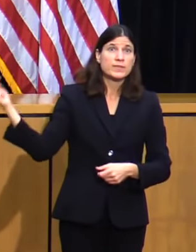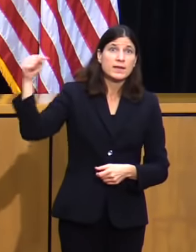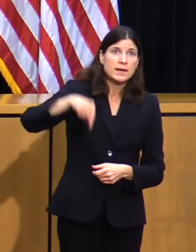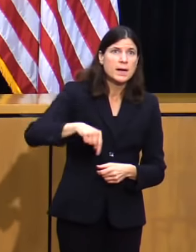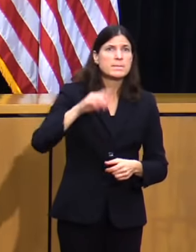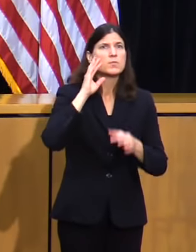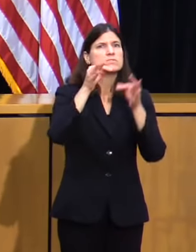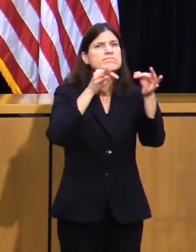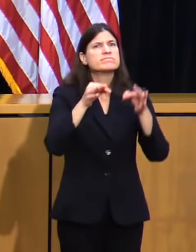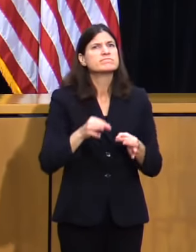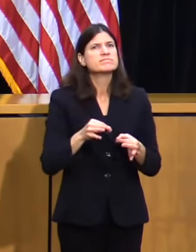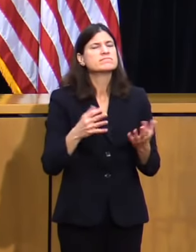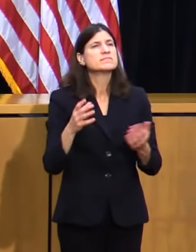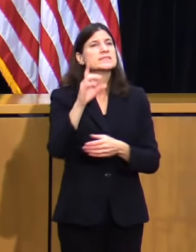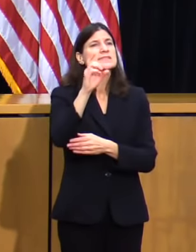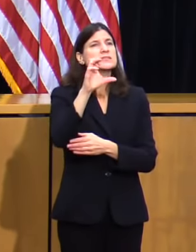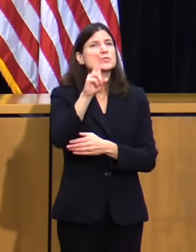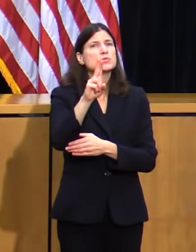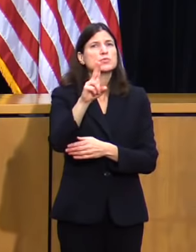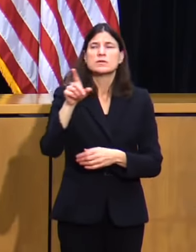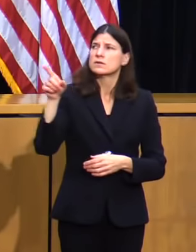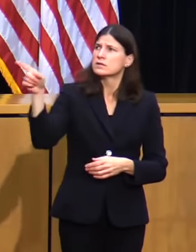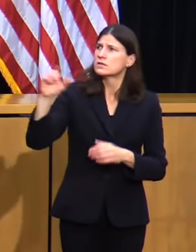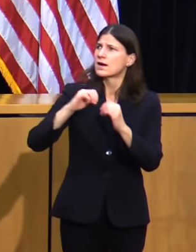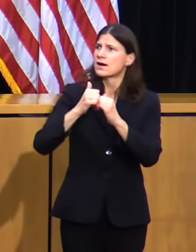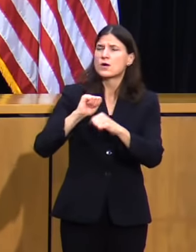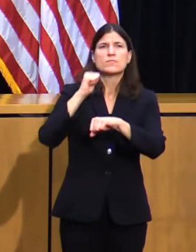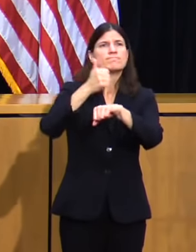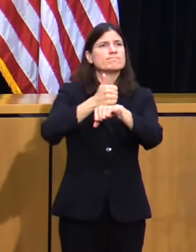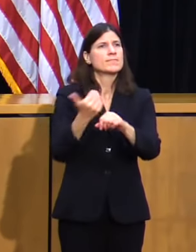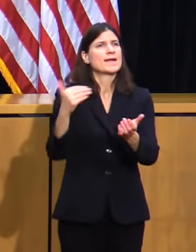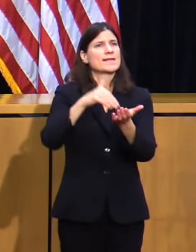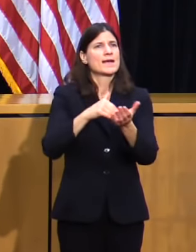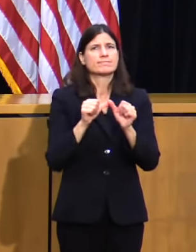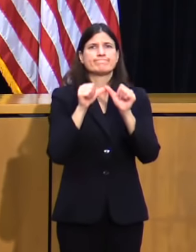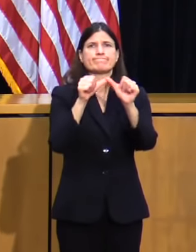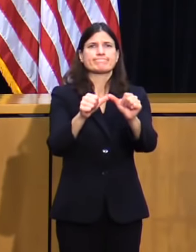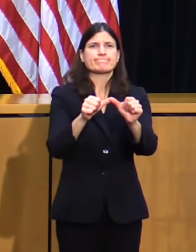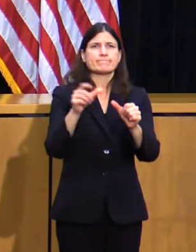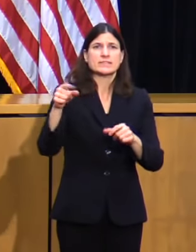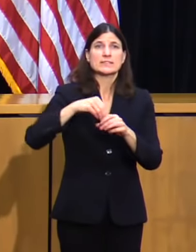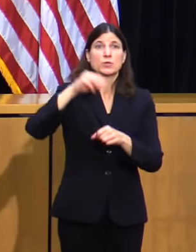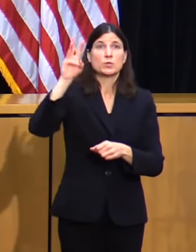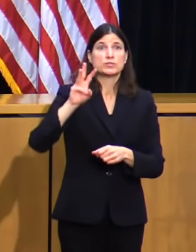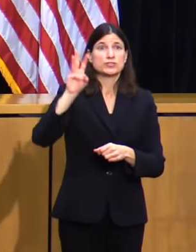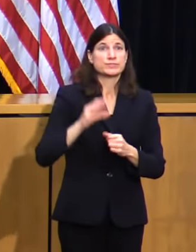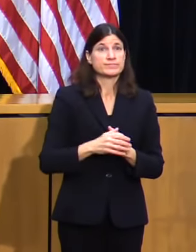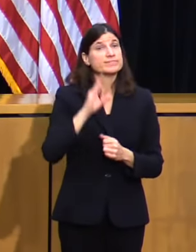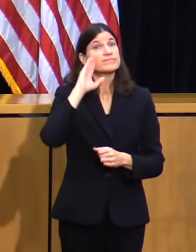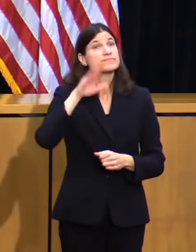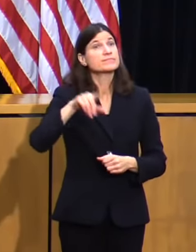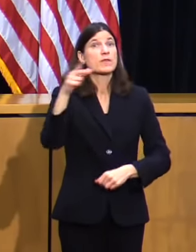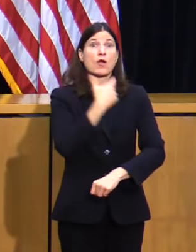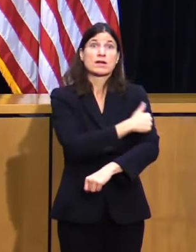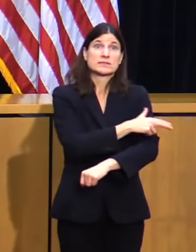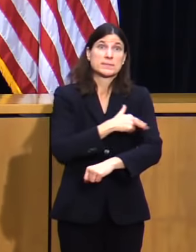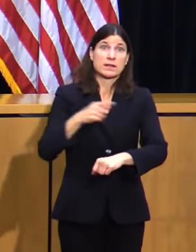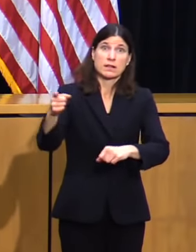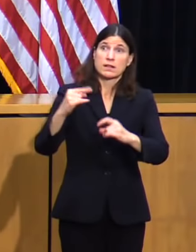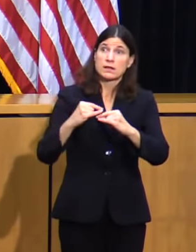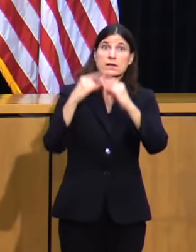in Worcester. The opening of a field hospital takes a small army of people to plan, transport, construct, and of course,